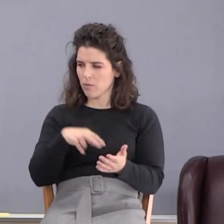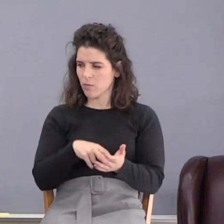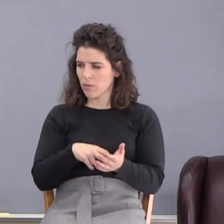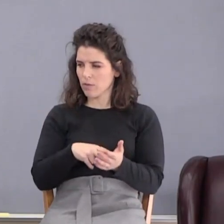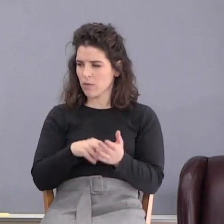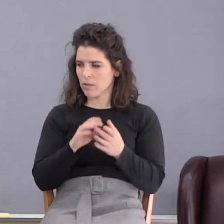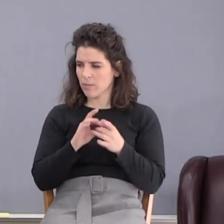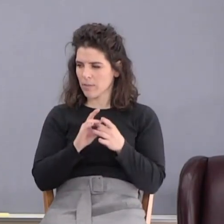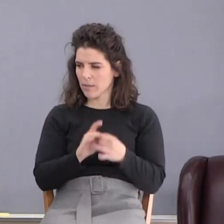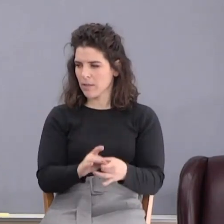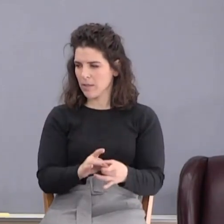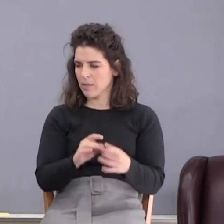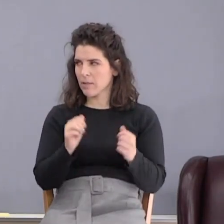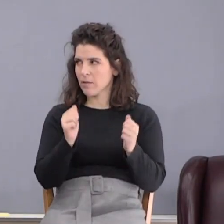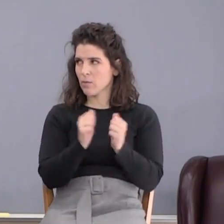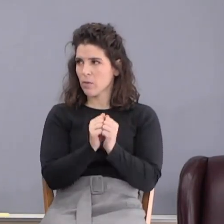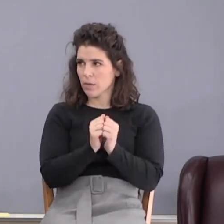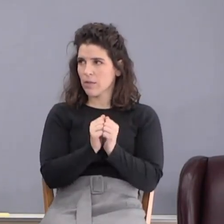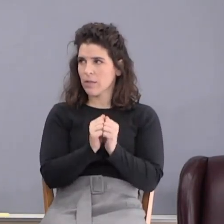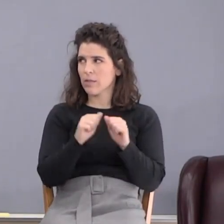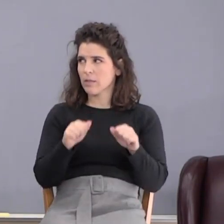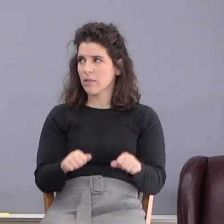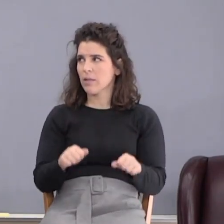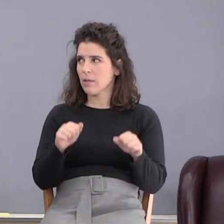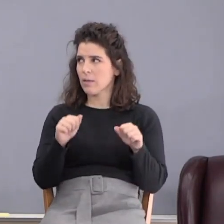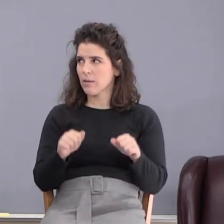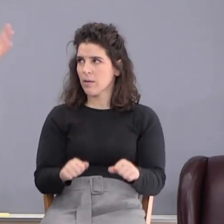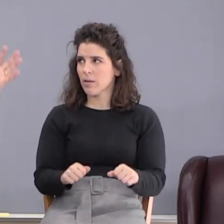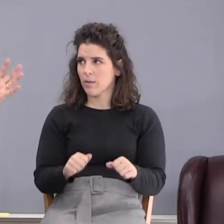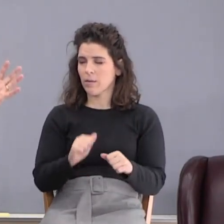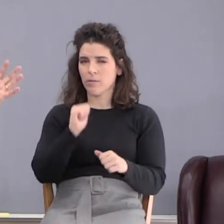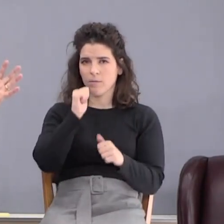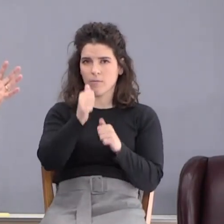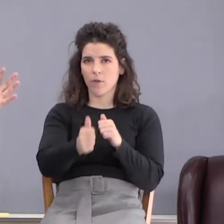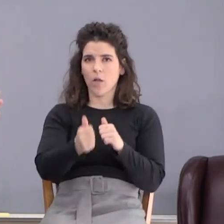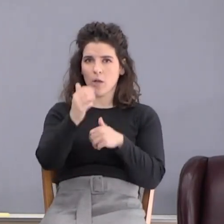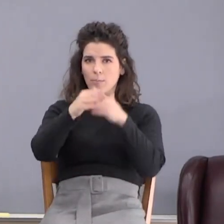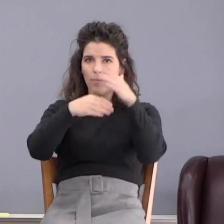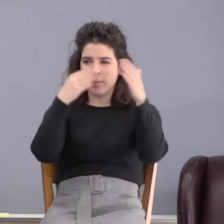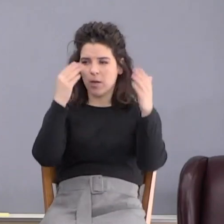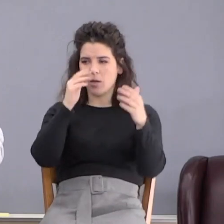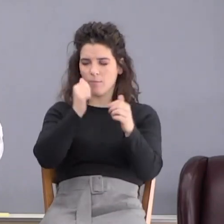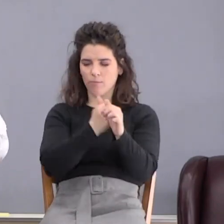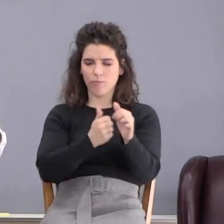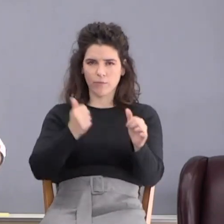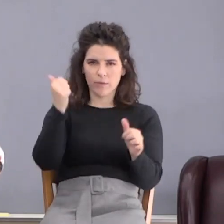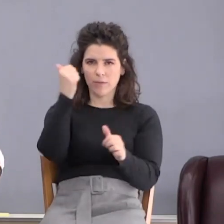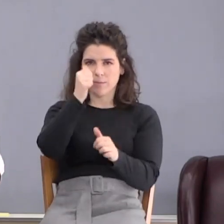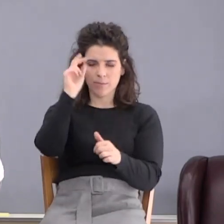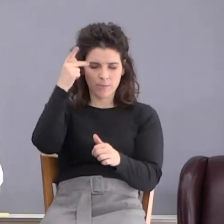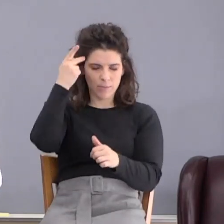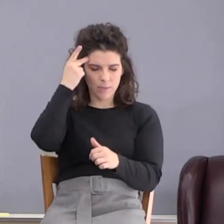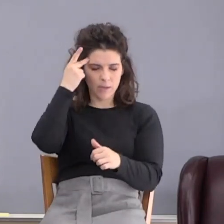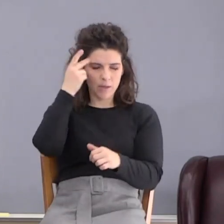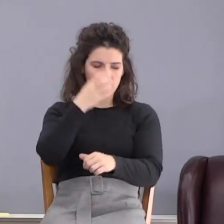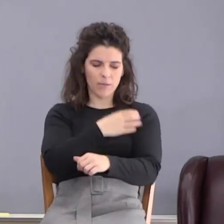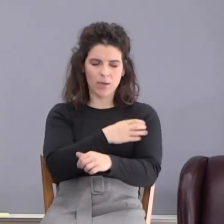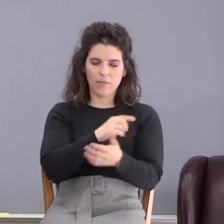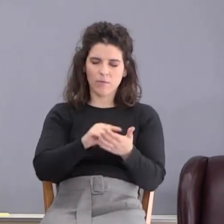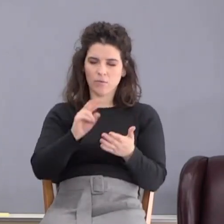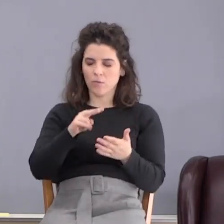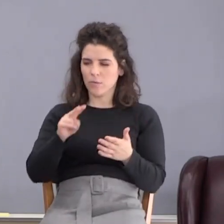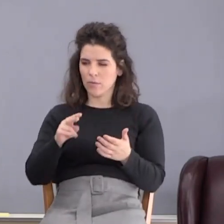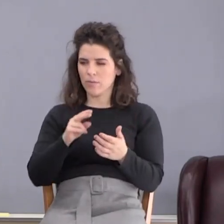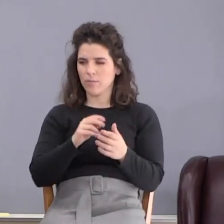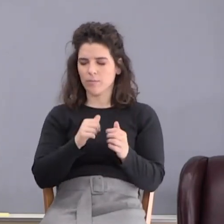has to do with this capacity far above principality and power. Verse 22, and hath put all